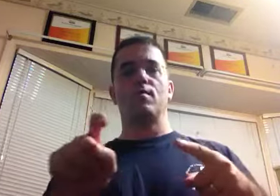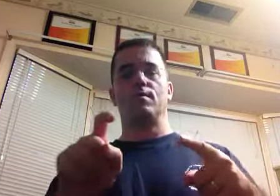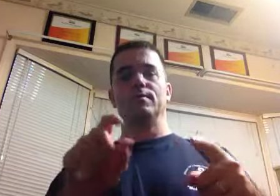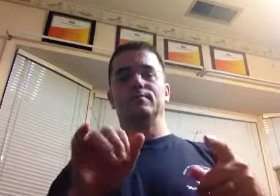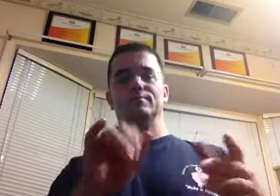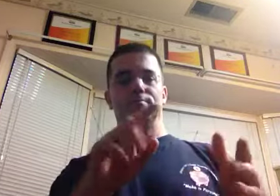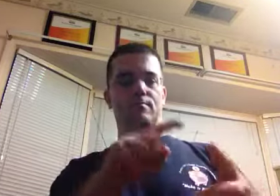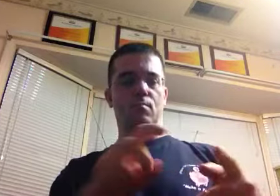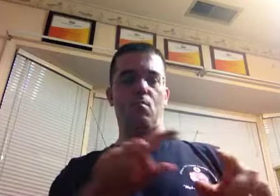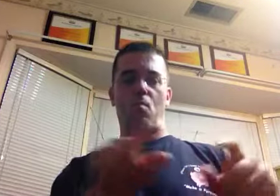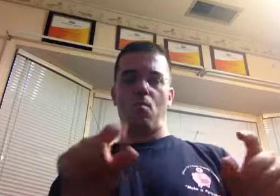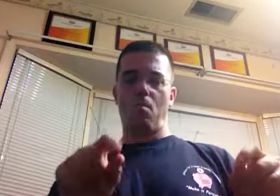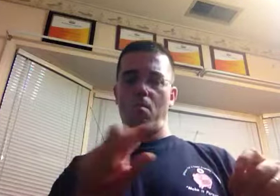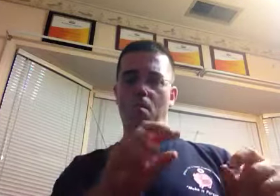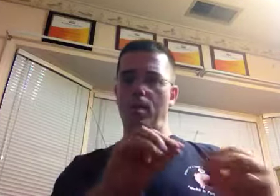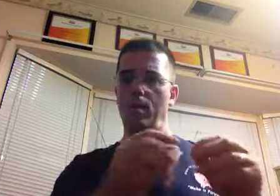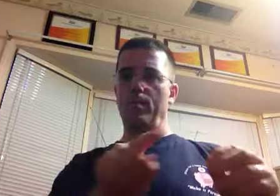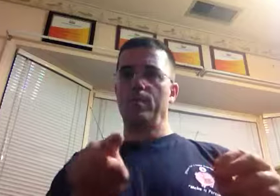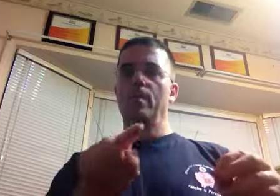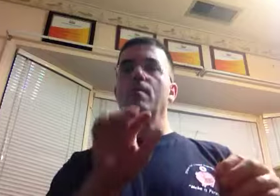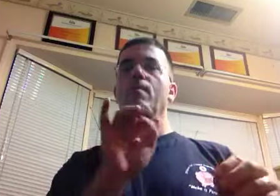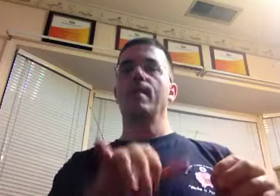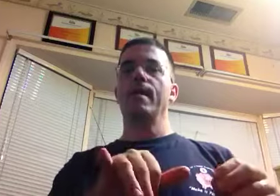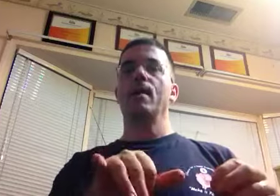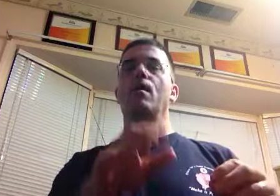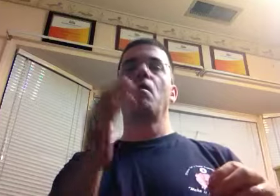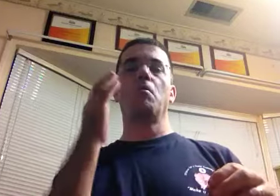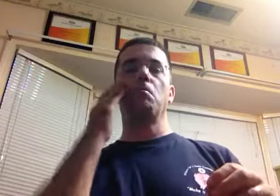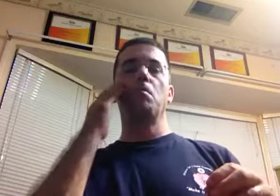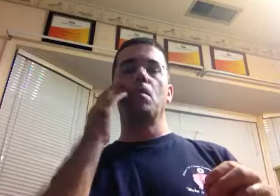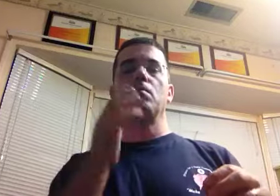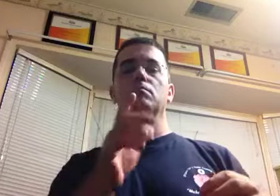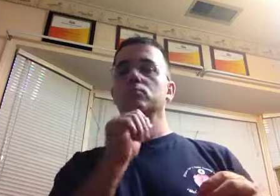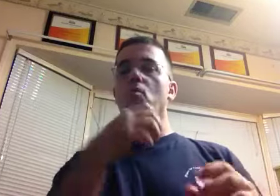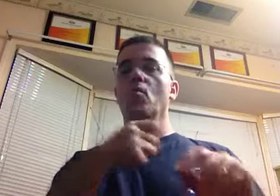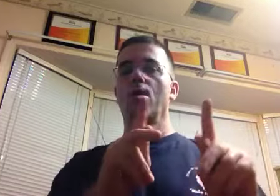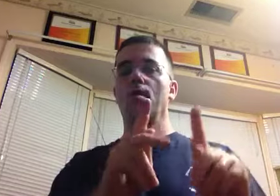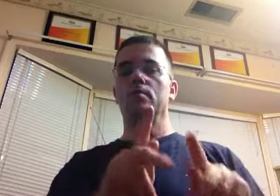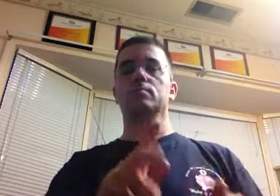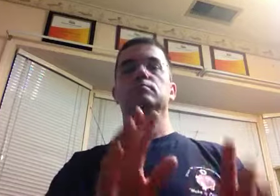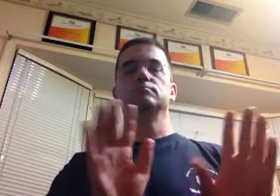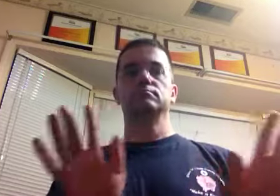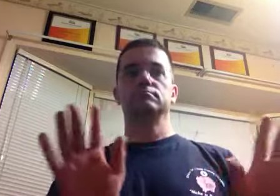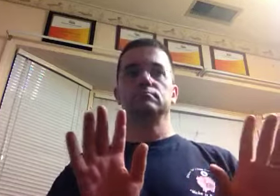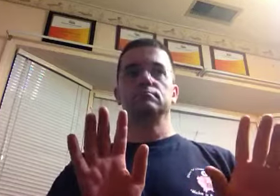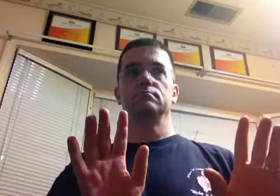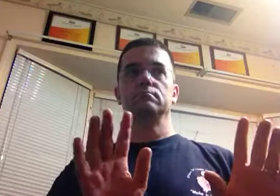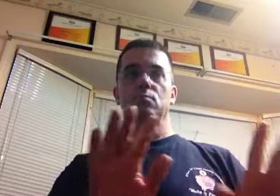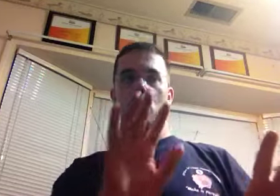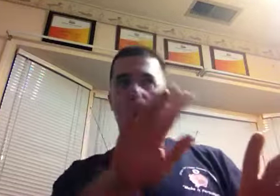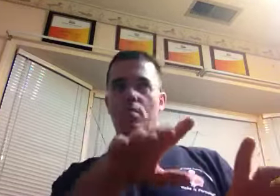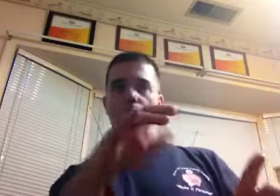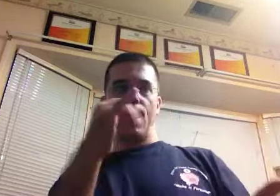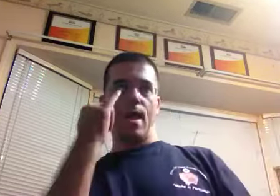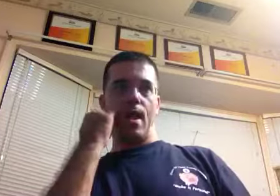And then I guess your husband's going to have to talk with his ex and just say, listen, we're going to have to file a restraining order on you if you don't stop this. Well,